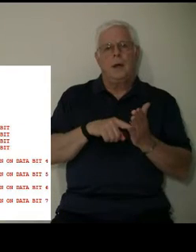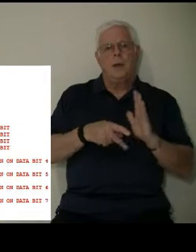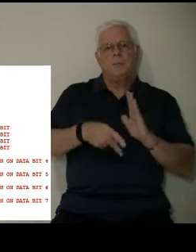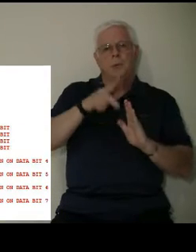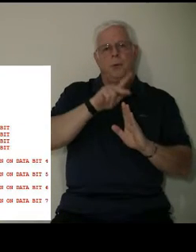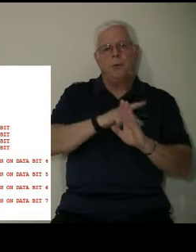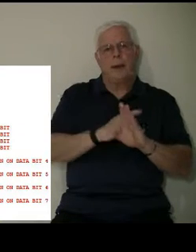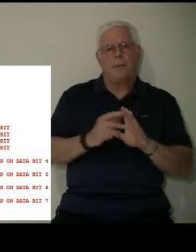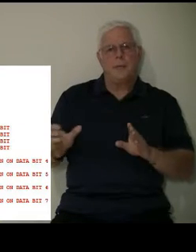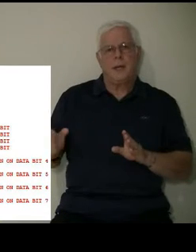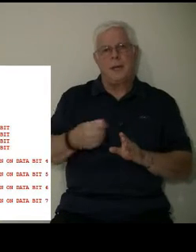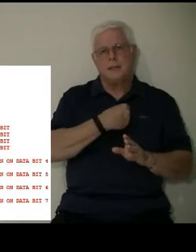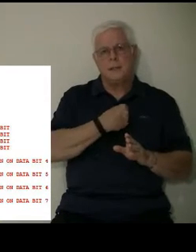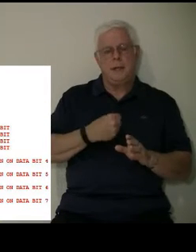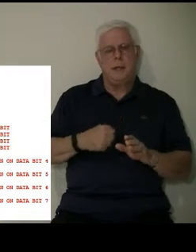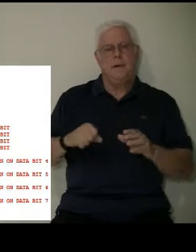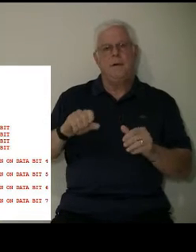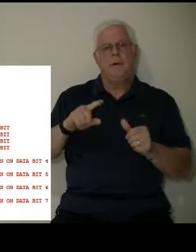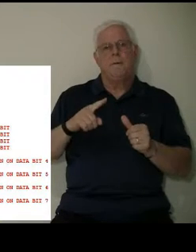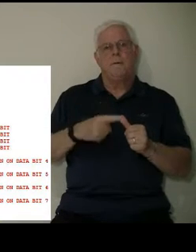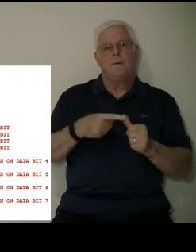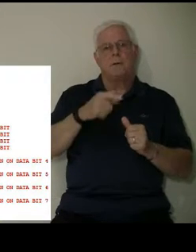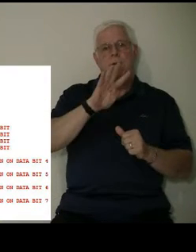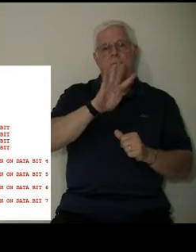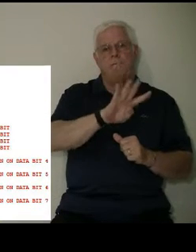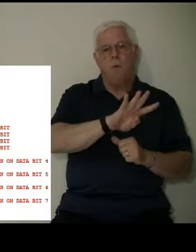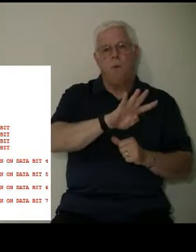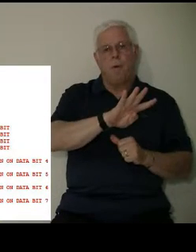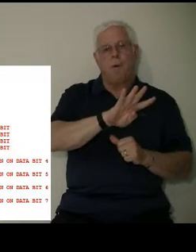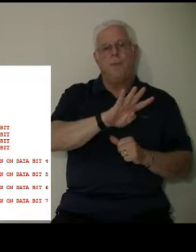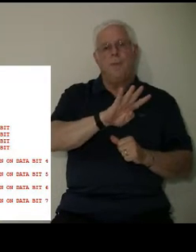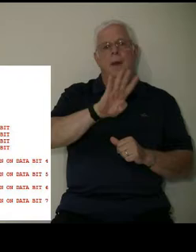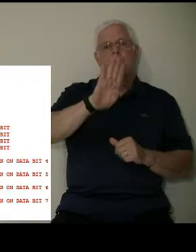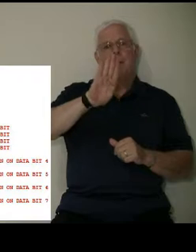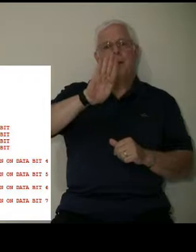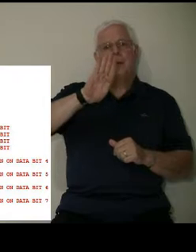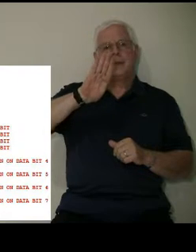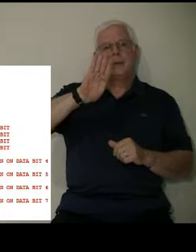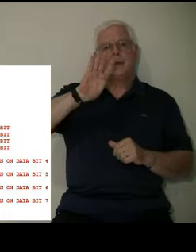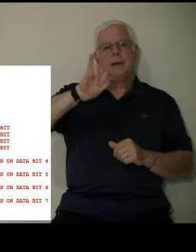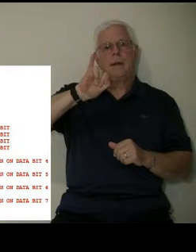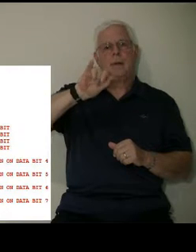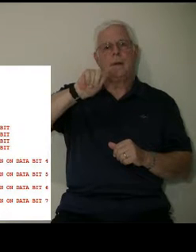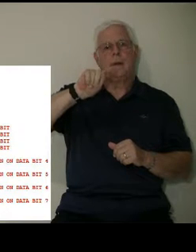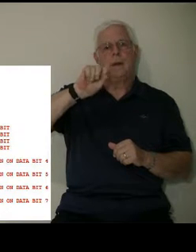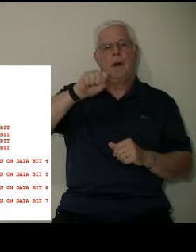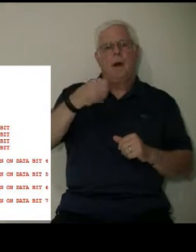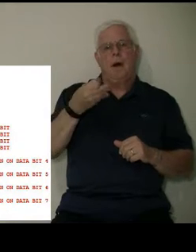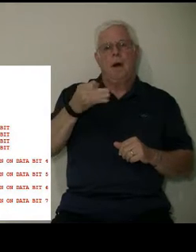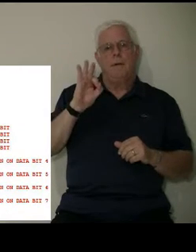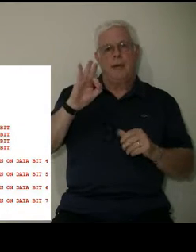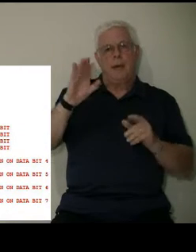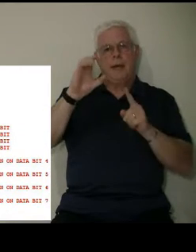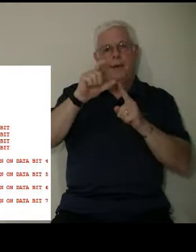This program takes the first 4 bits of a